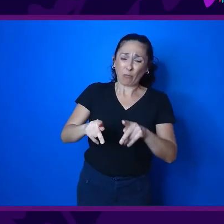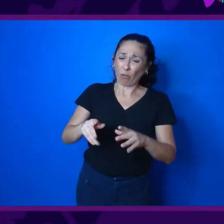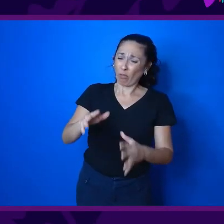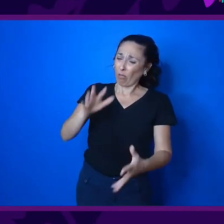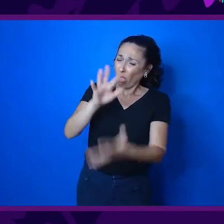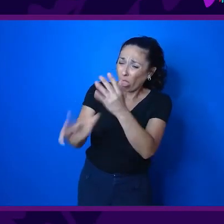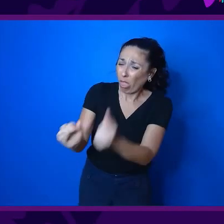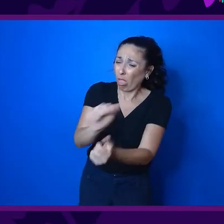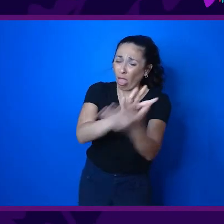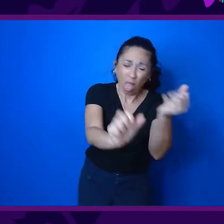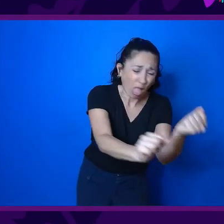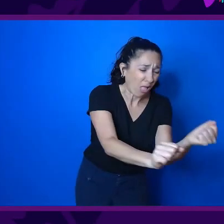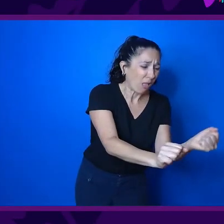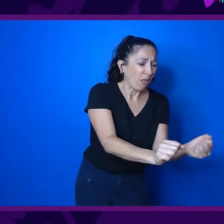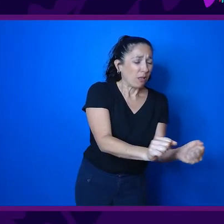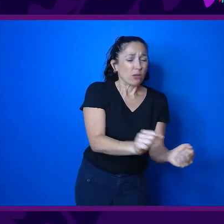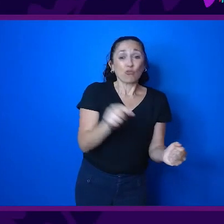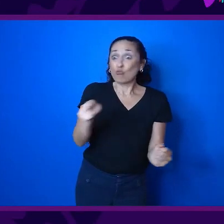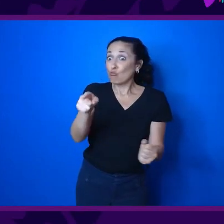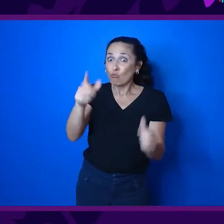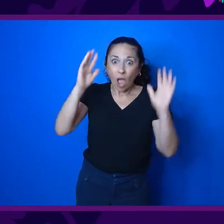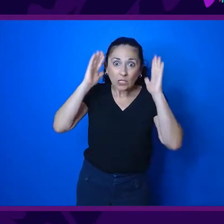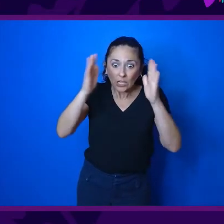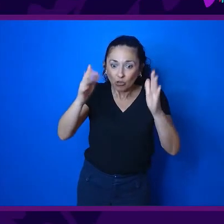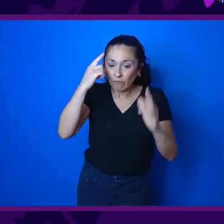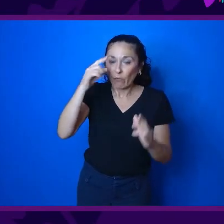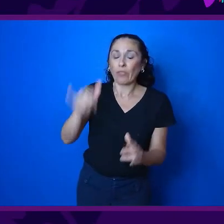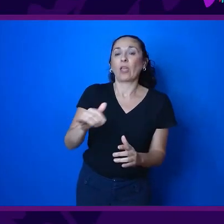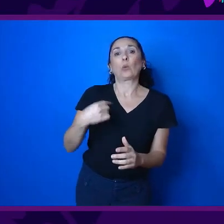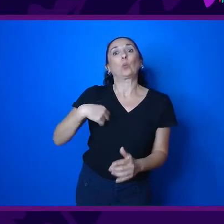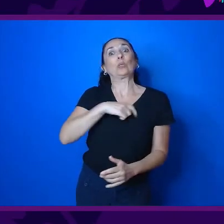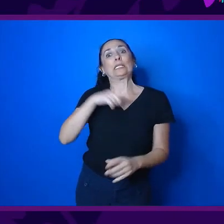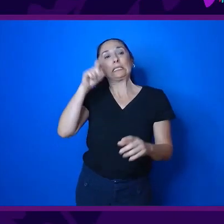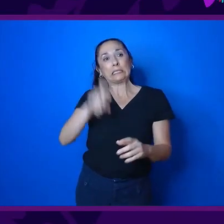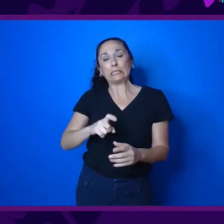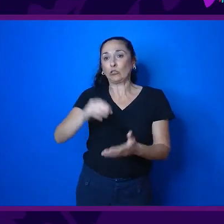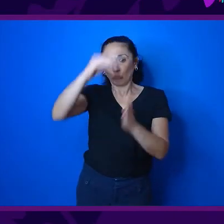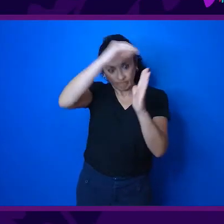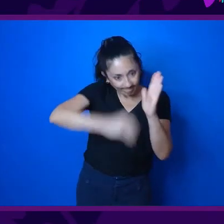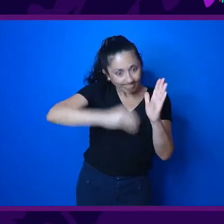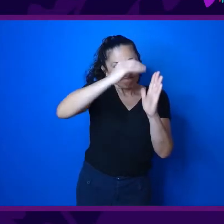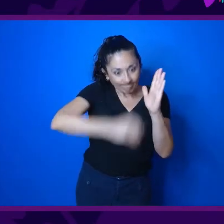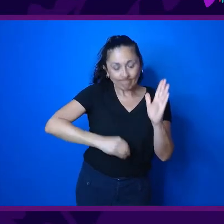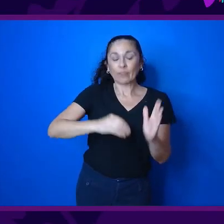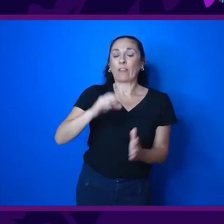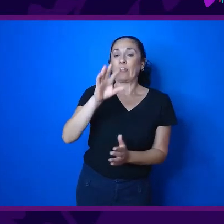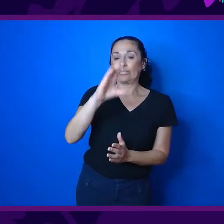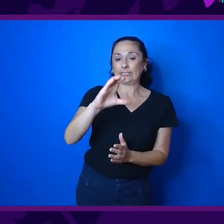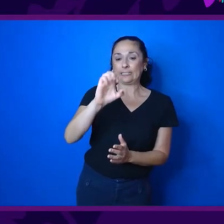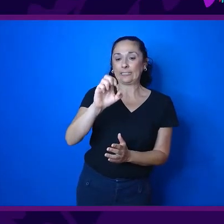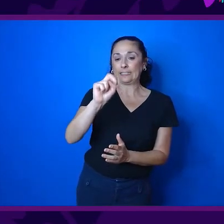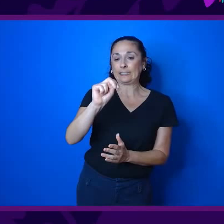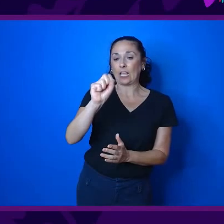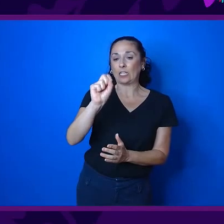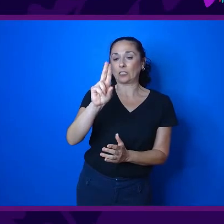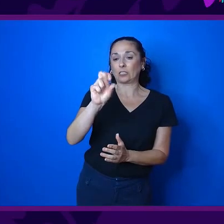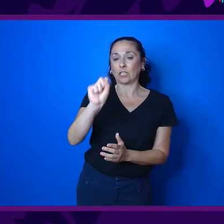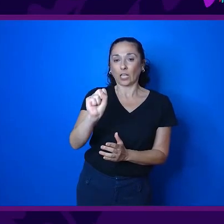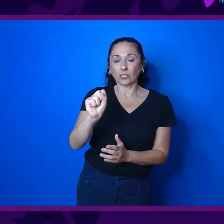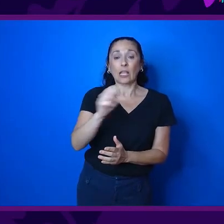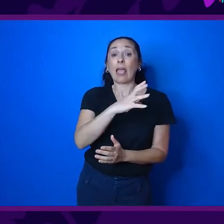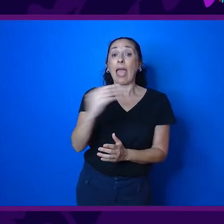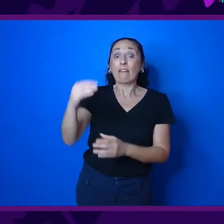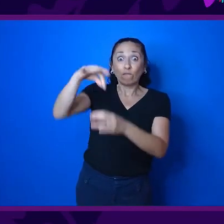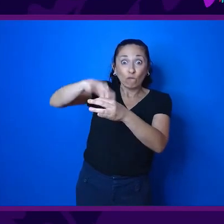so much attention to all of that. So we need to be filling out our census forms. We need to be voting right now. If this moment shows